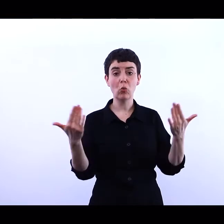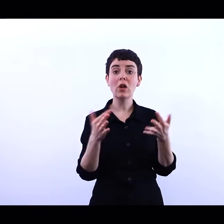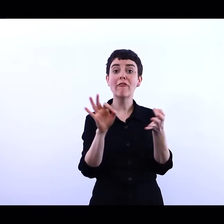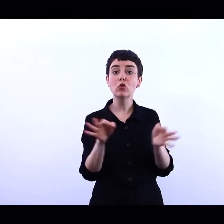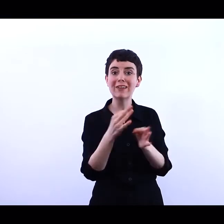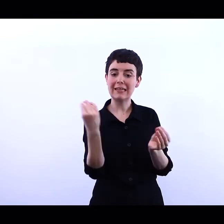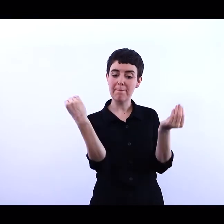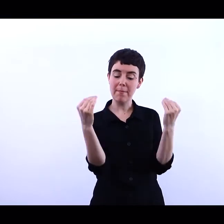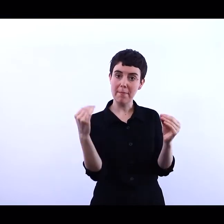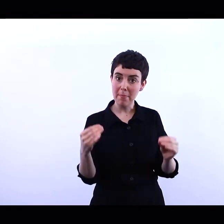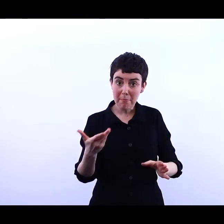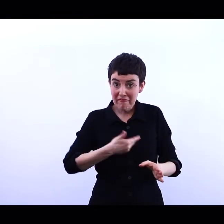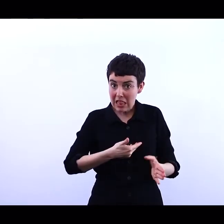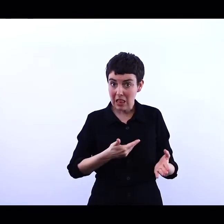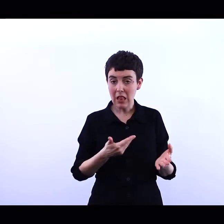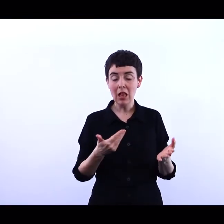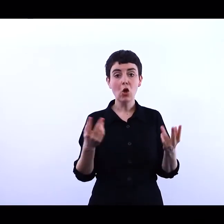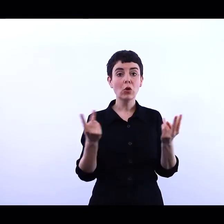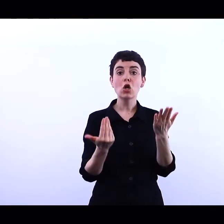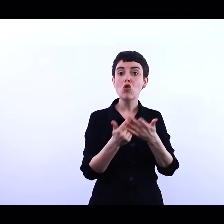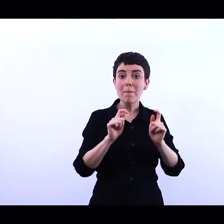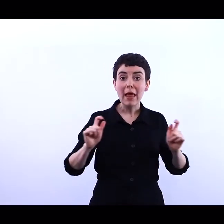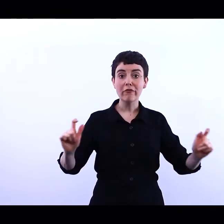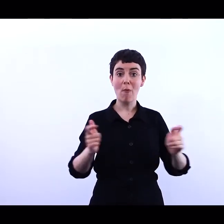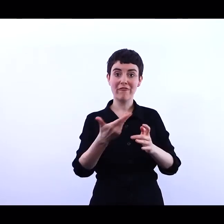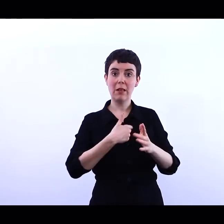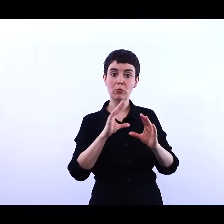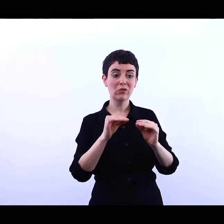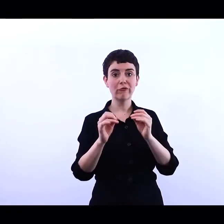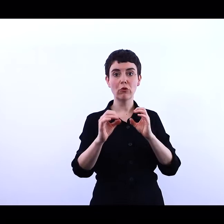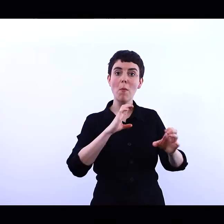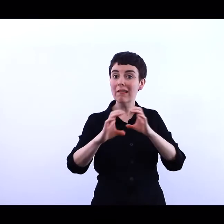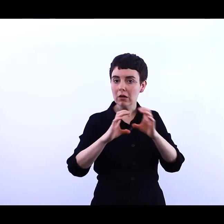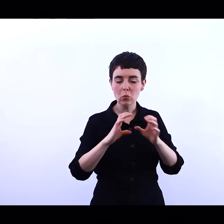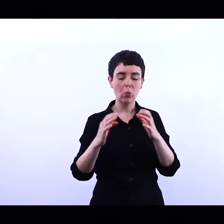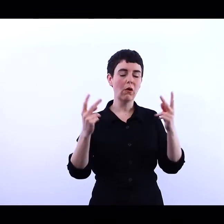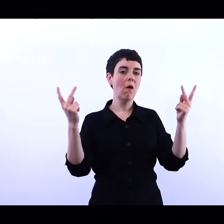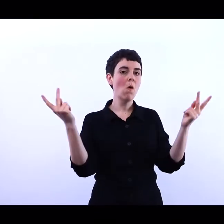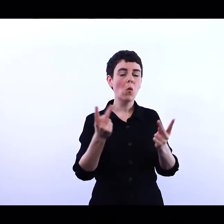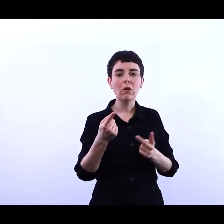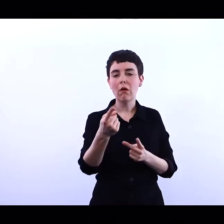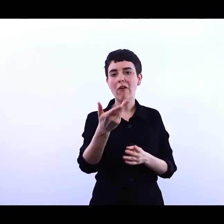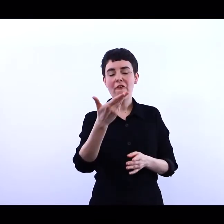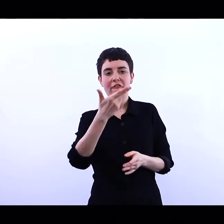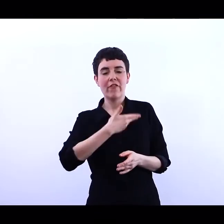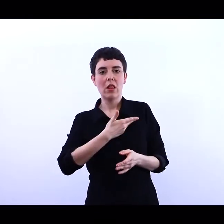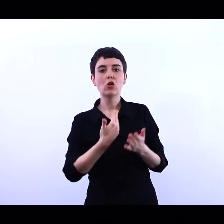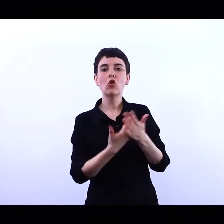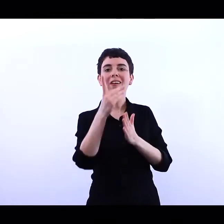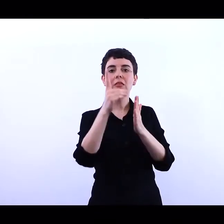you're looking to use new platforms for communication, or are you thinking of migrating to a new